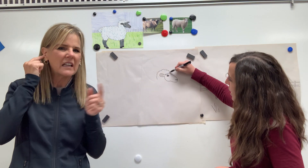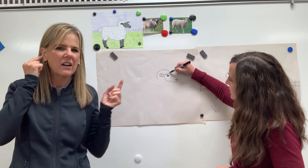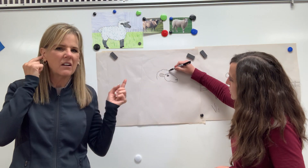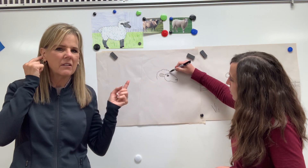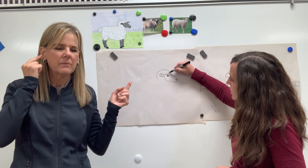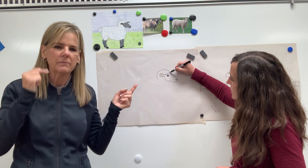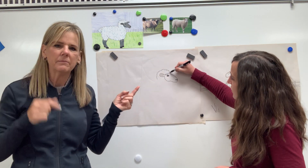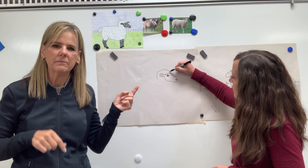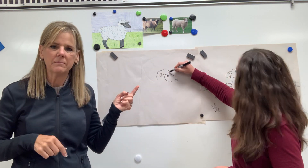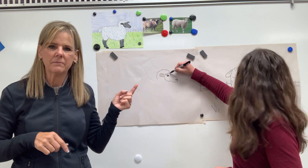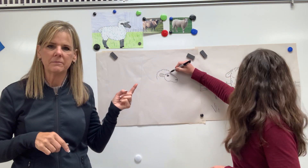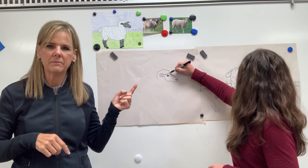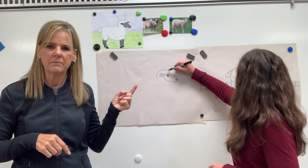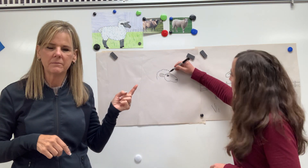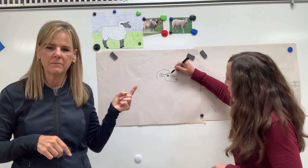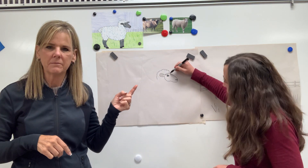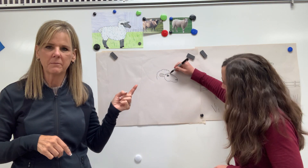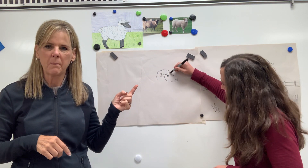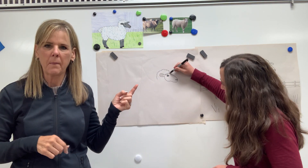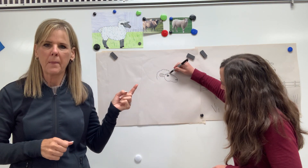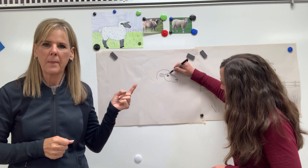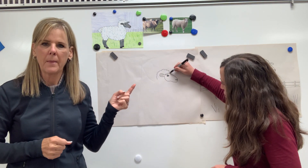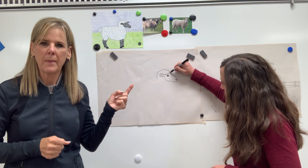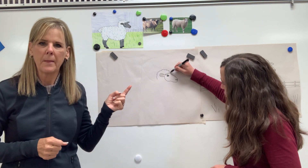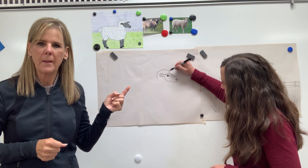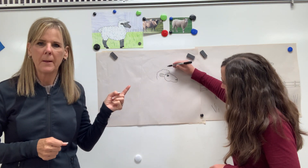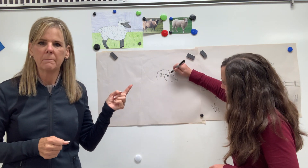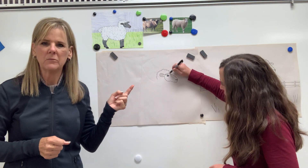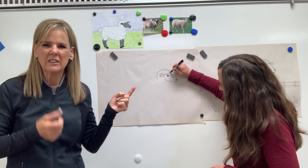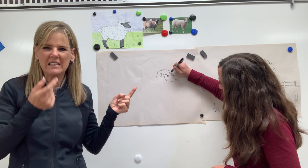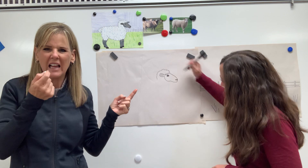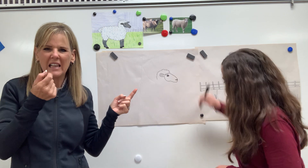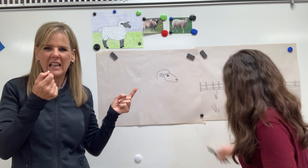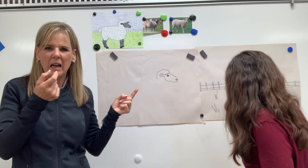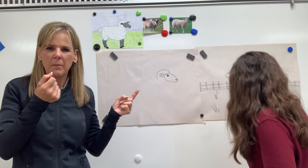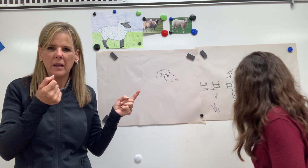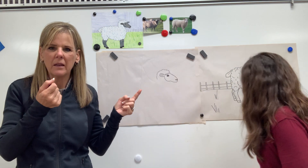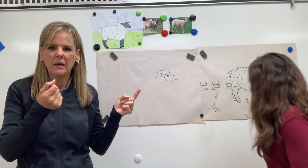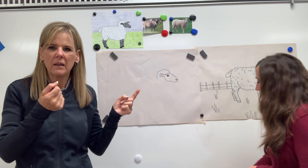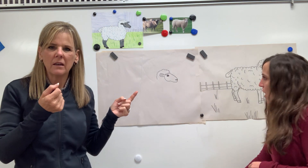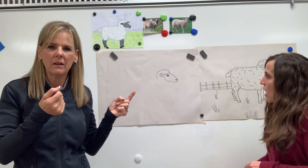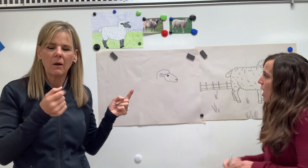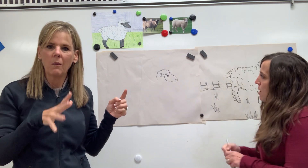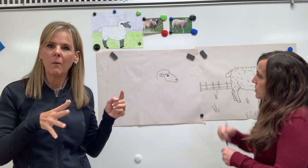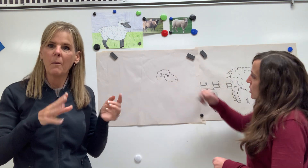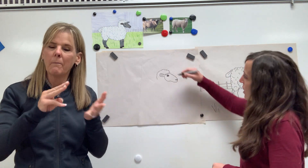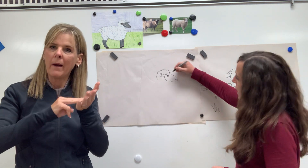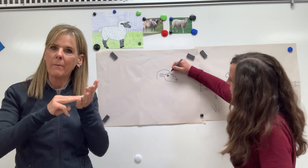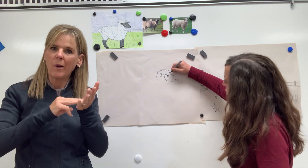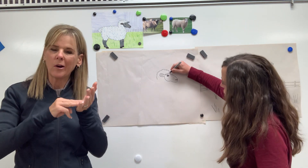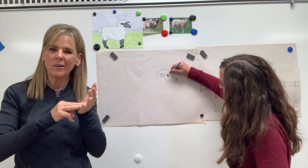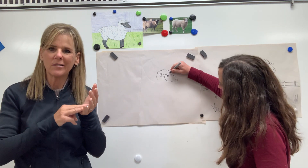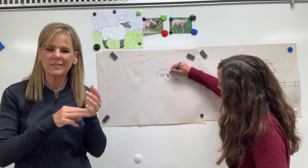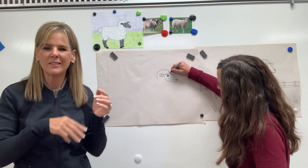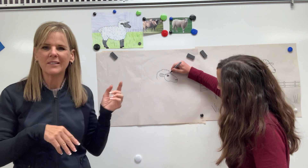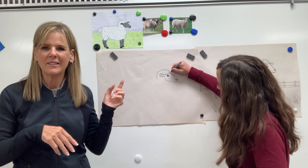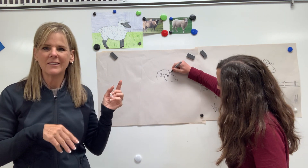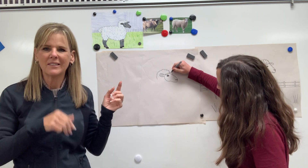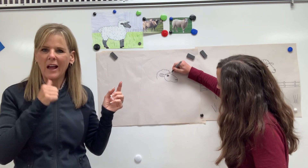I started this fluffy line. I'm gonna go ahead and show just, oh, another dried out marker. I'm gonna go ahead and show another curved line